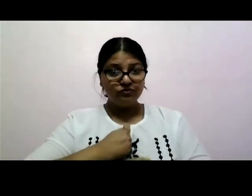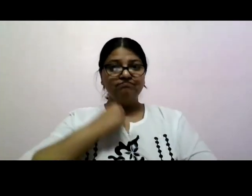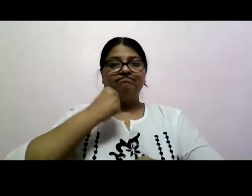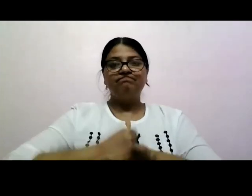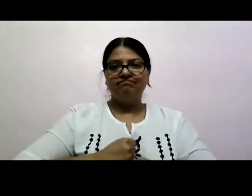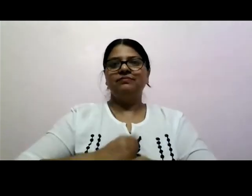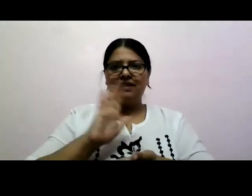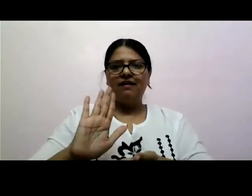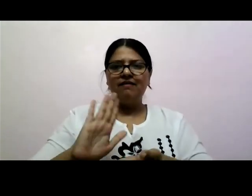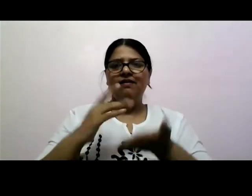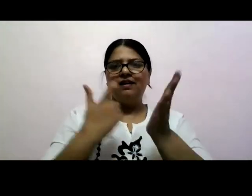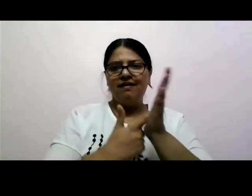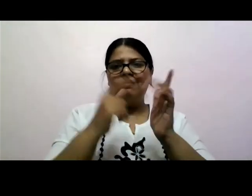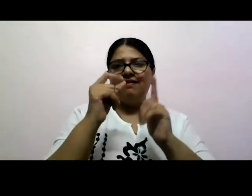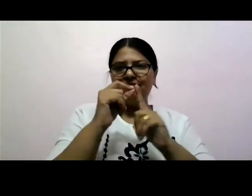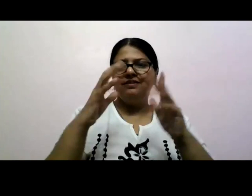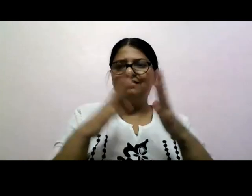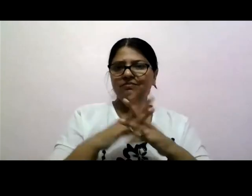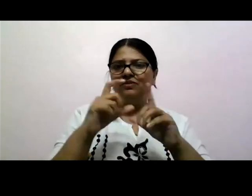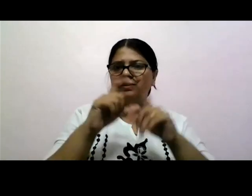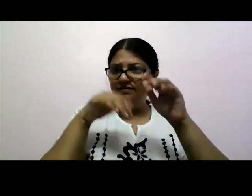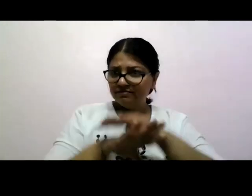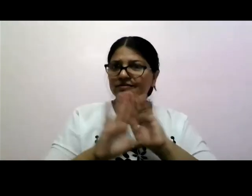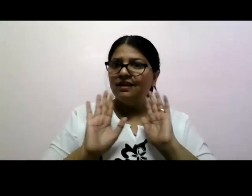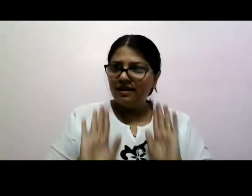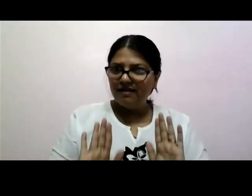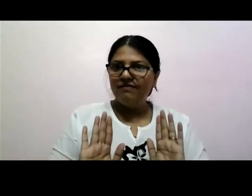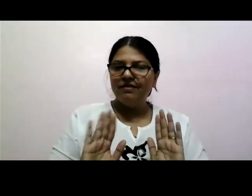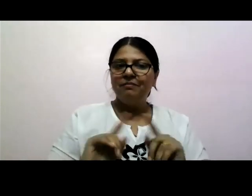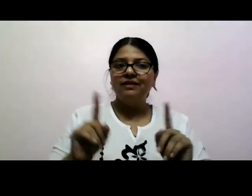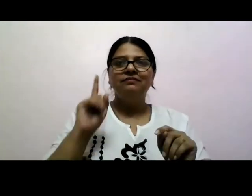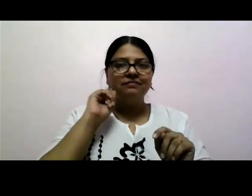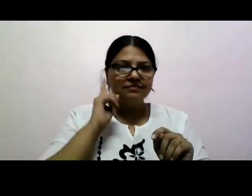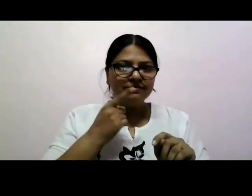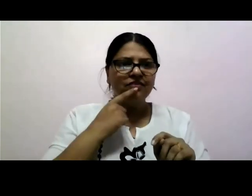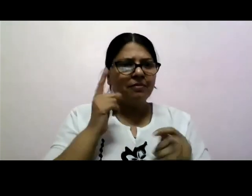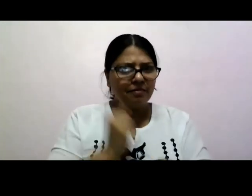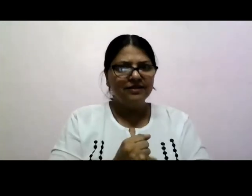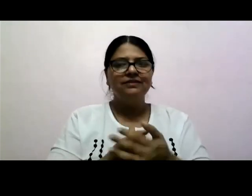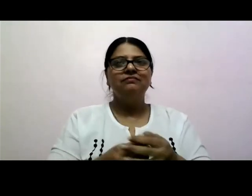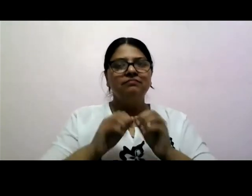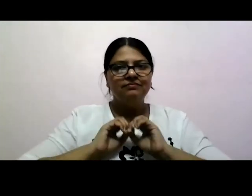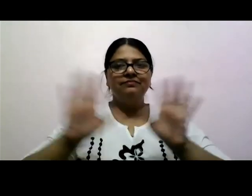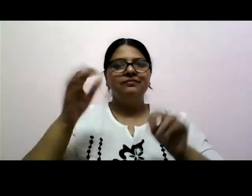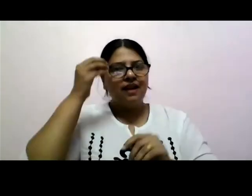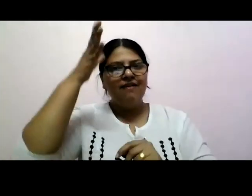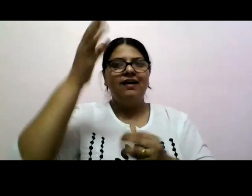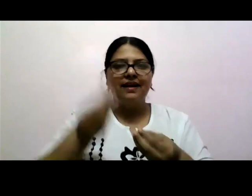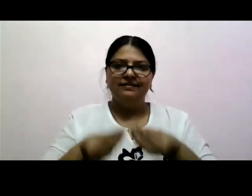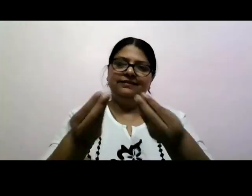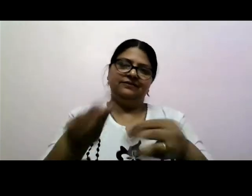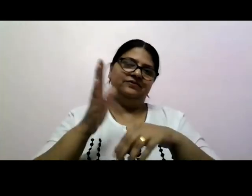did, and also it is completely deaf. We have the board is deaf,